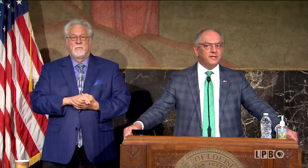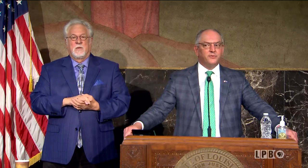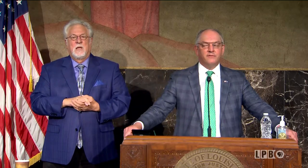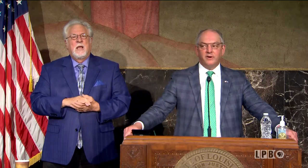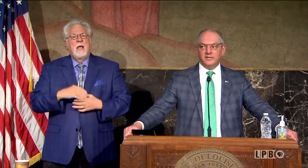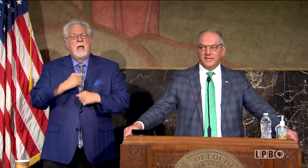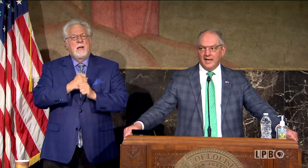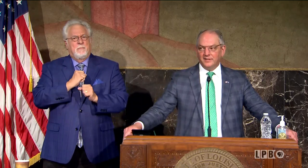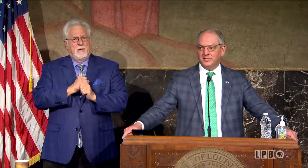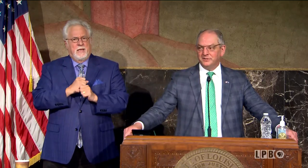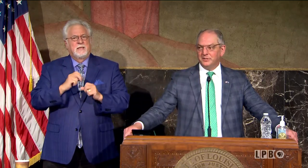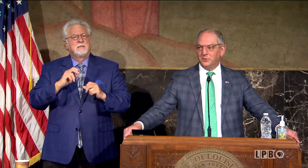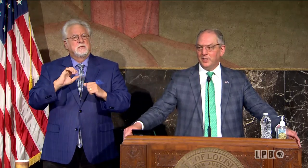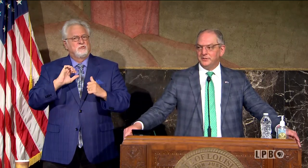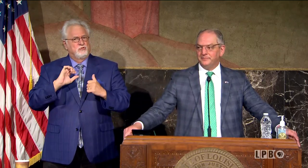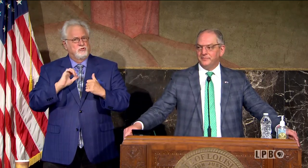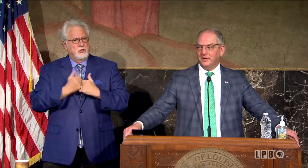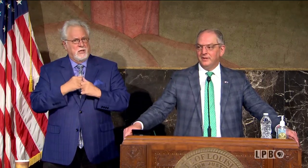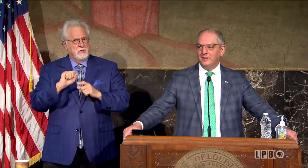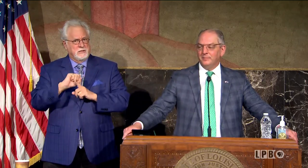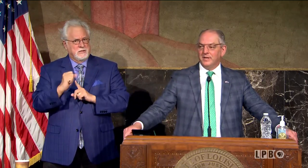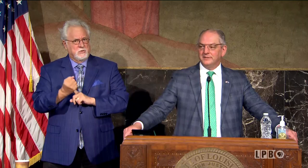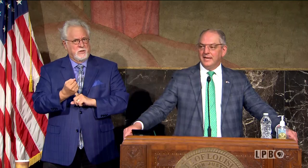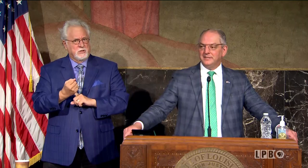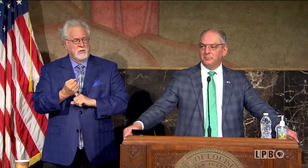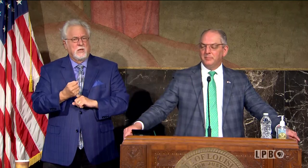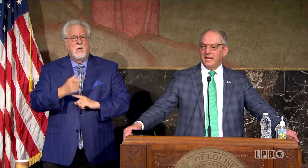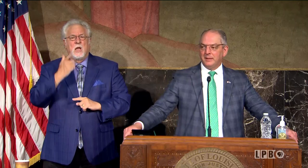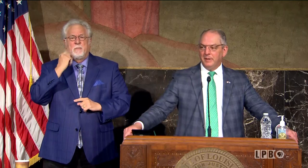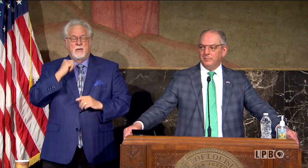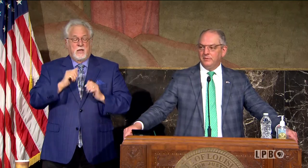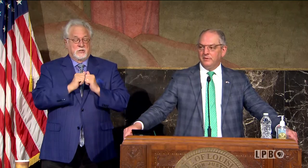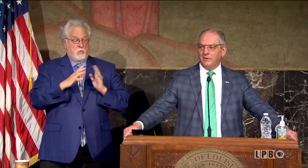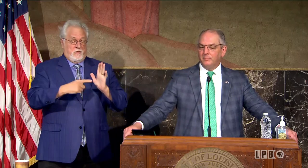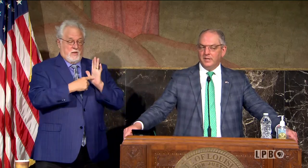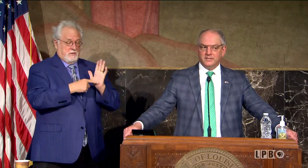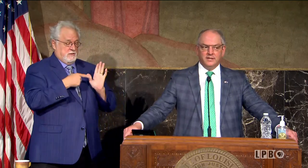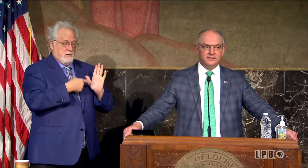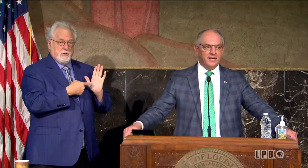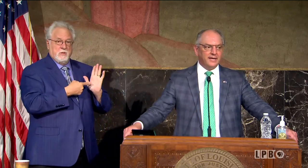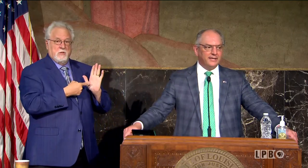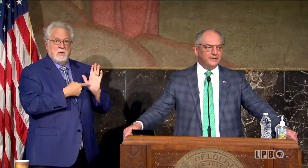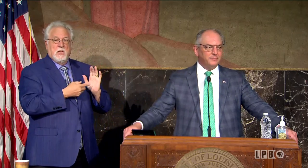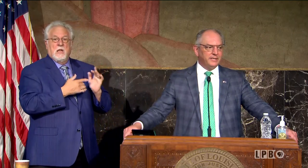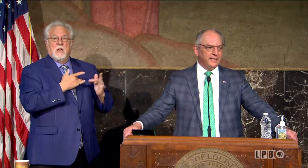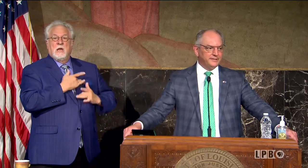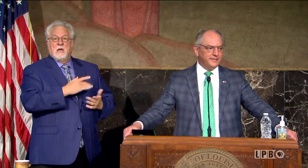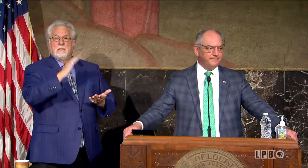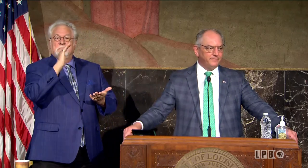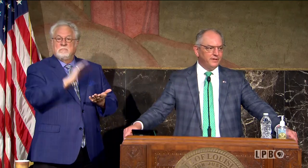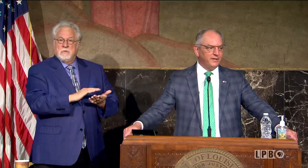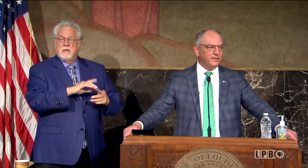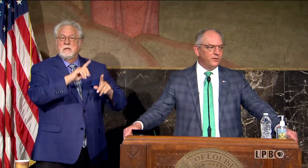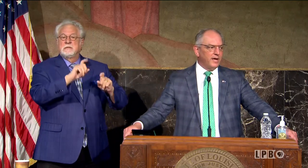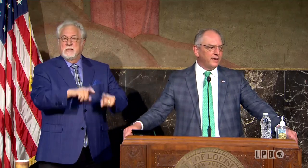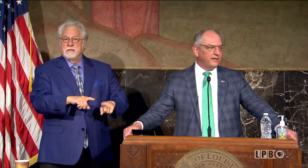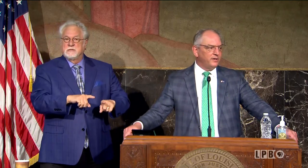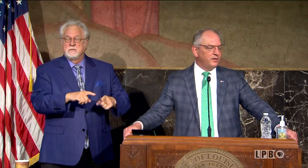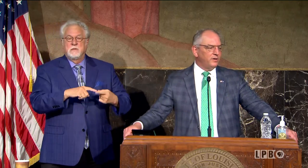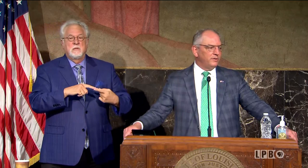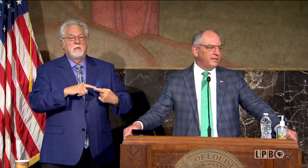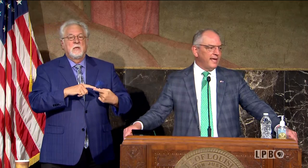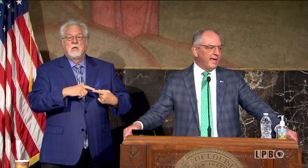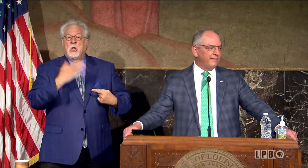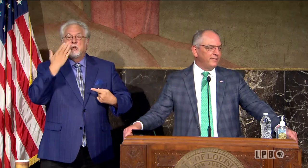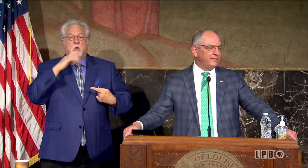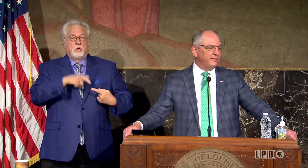That makes for a very challenging situation because asymptomatic people are much less likely to be tested. They're not going to